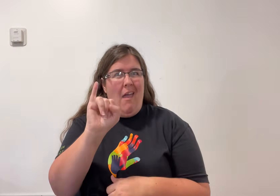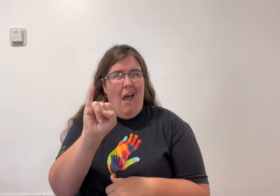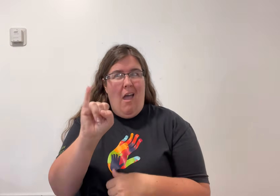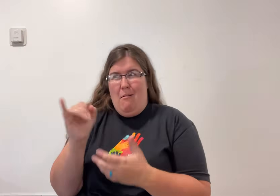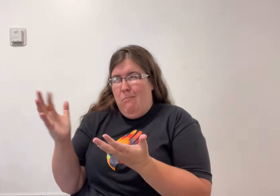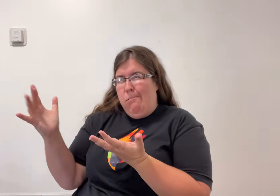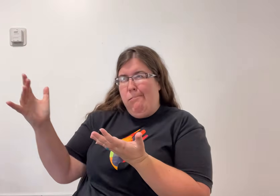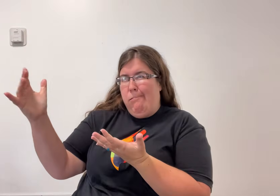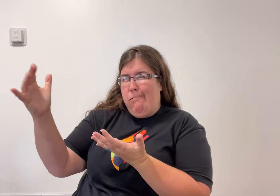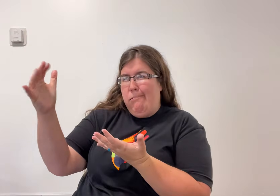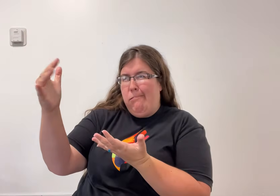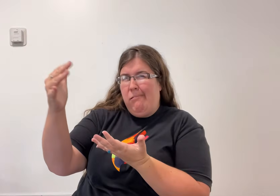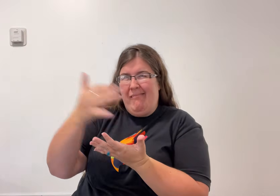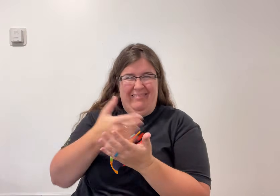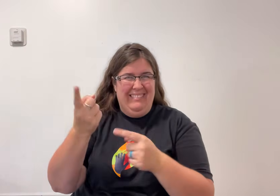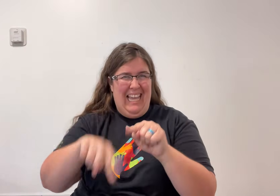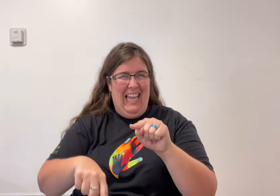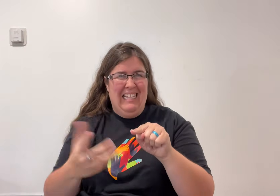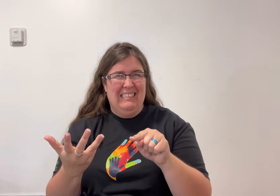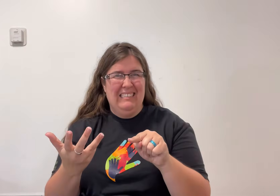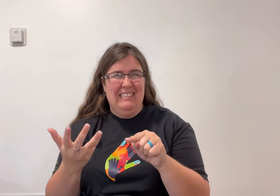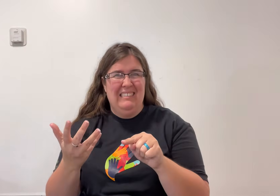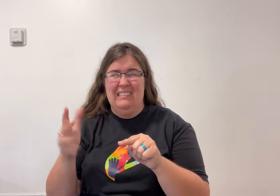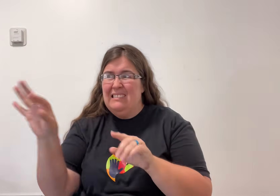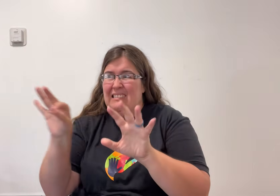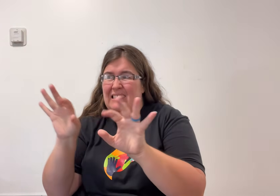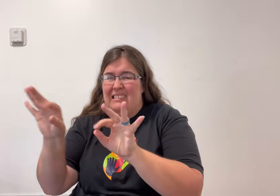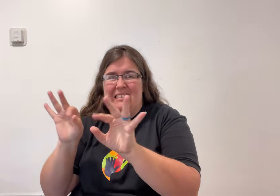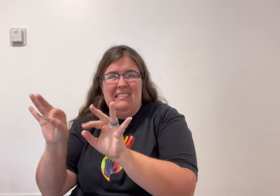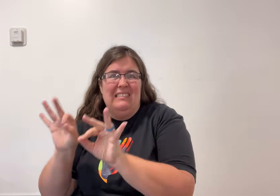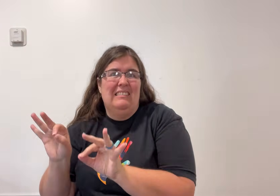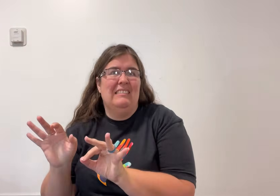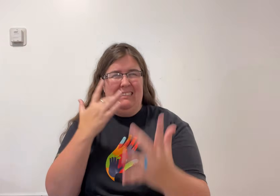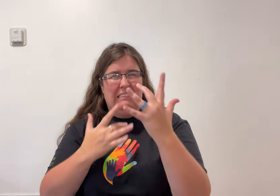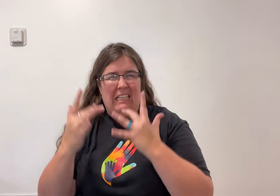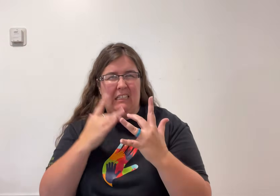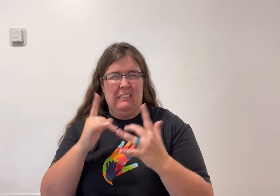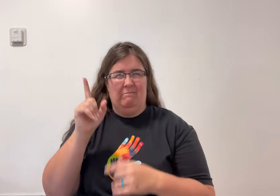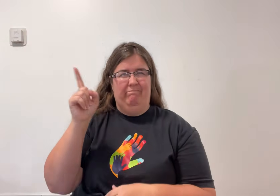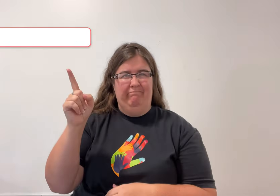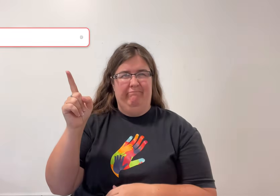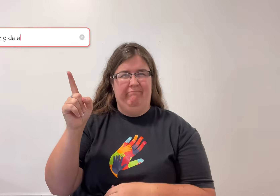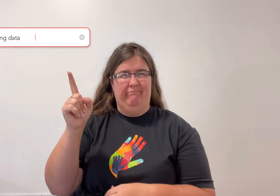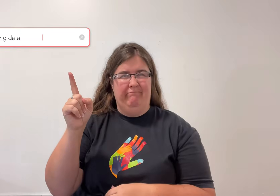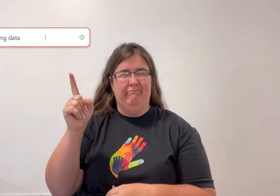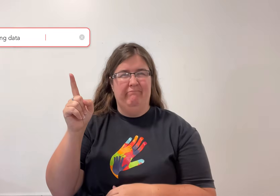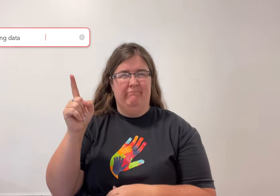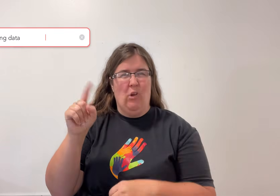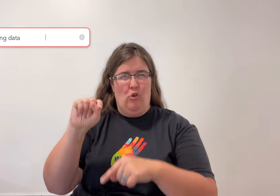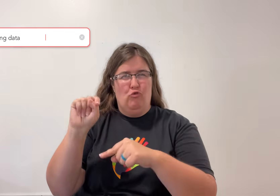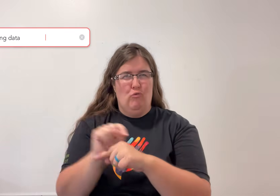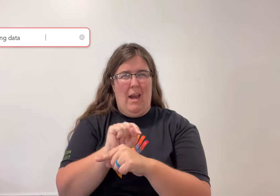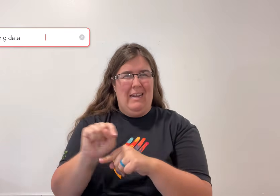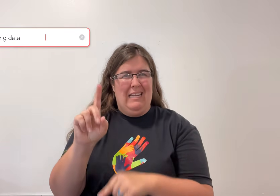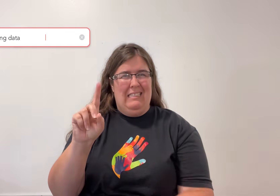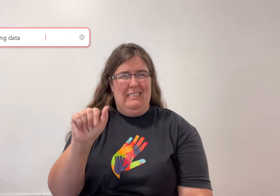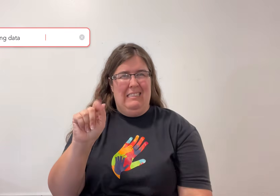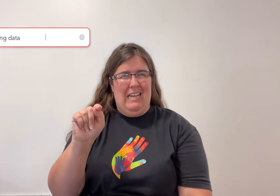So AI can't pull from this arsenal of records with sign languages. The pickings are very slim. There is very little of what they call